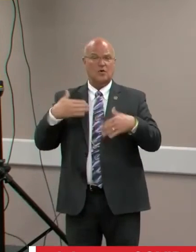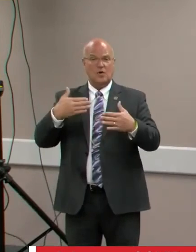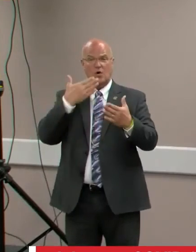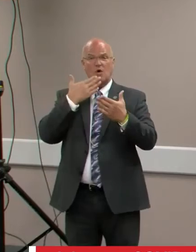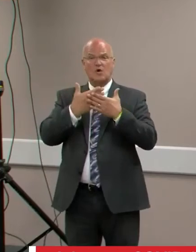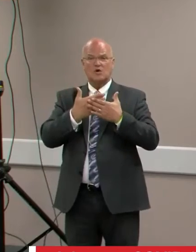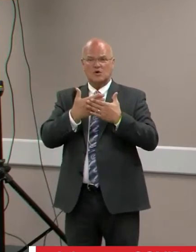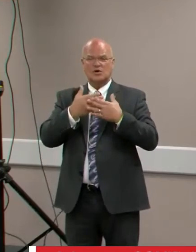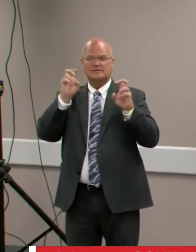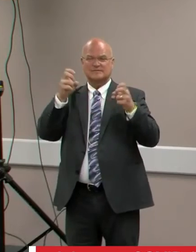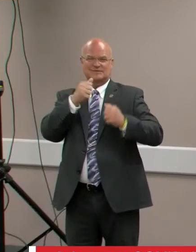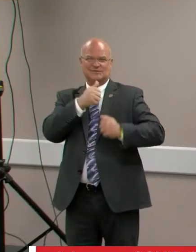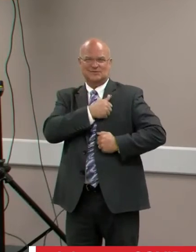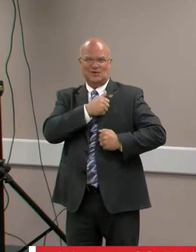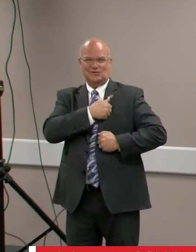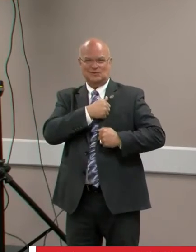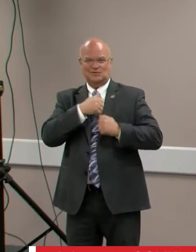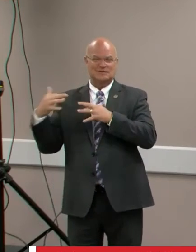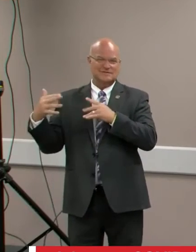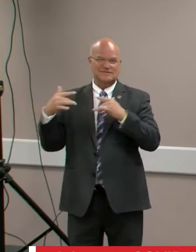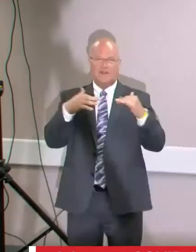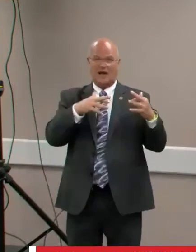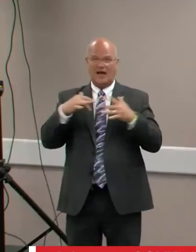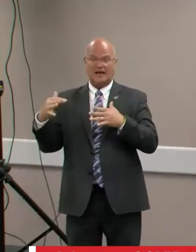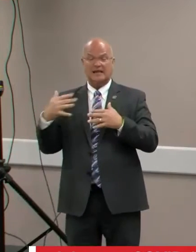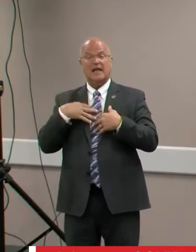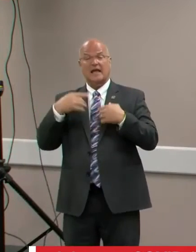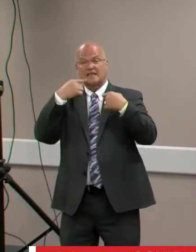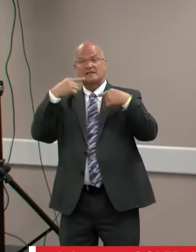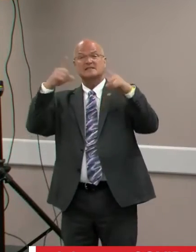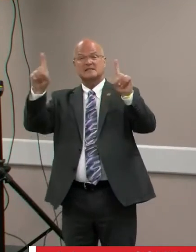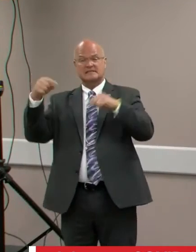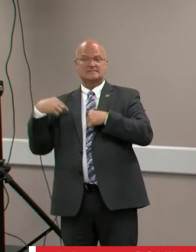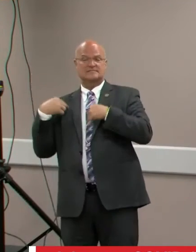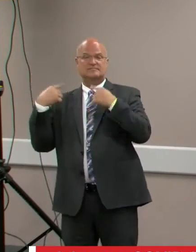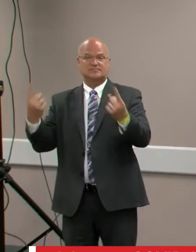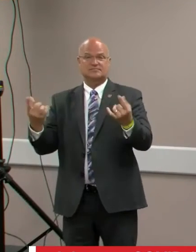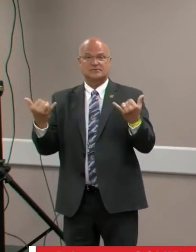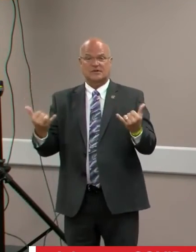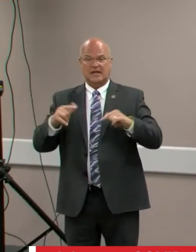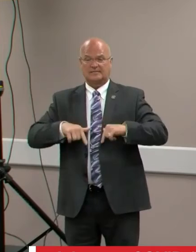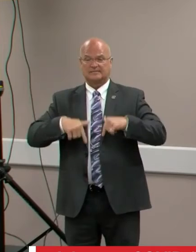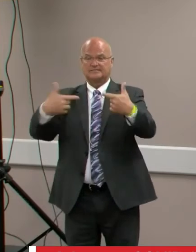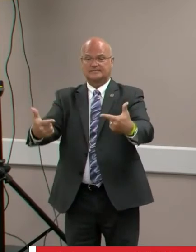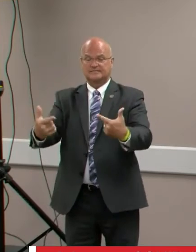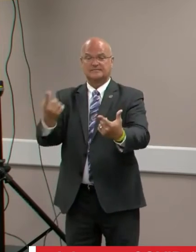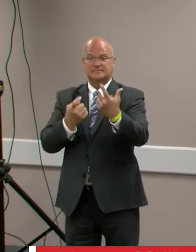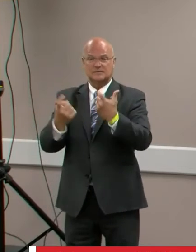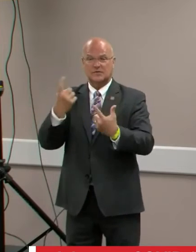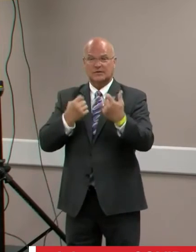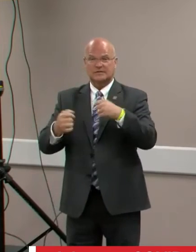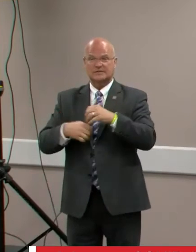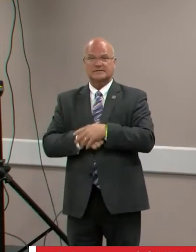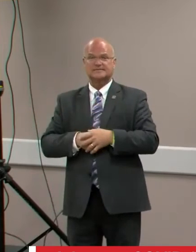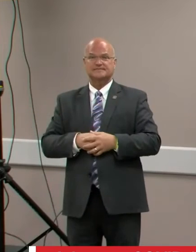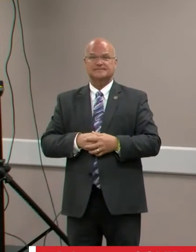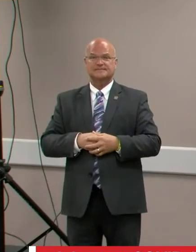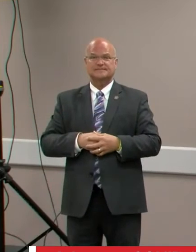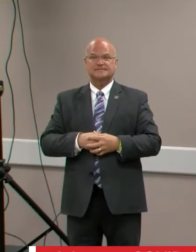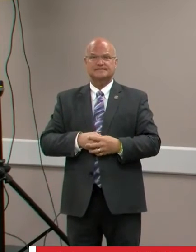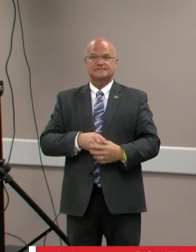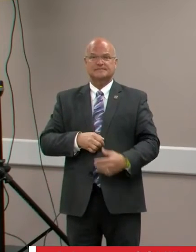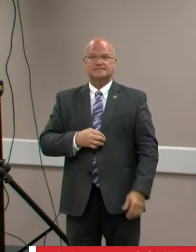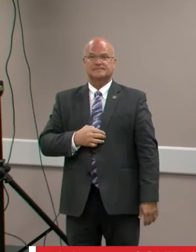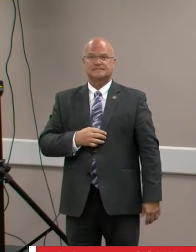good soldiers in this fight and having success as well. And so with that, be happy to turn it over to any questions.